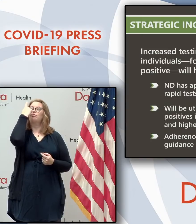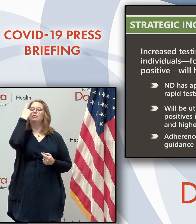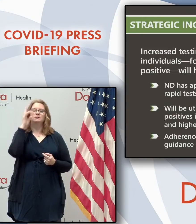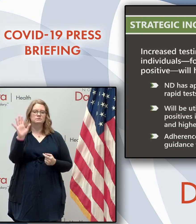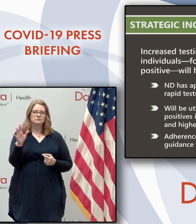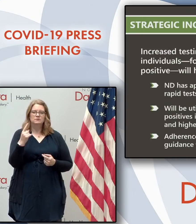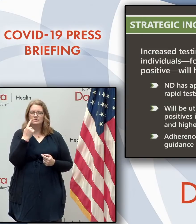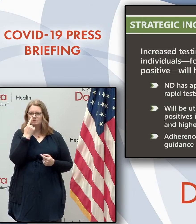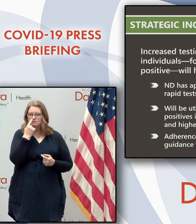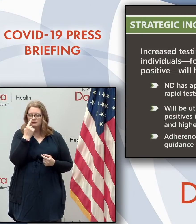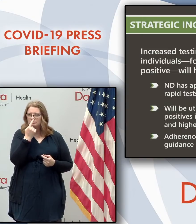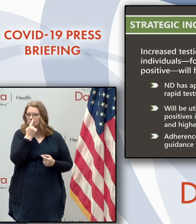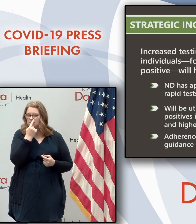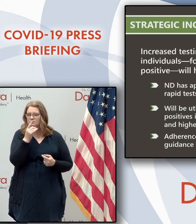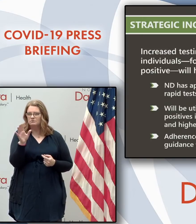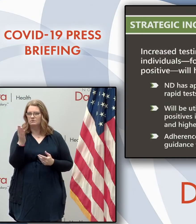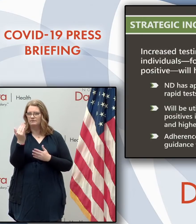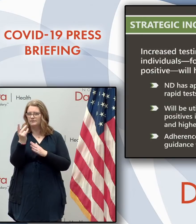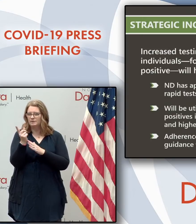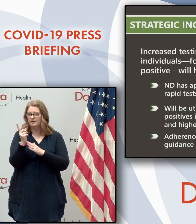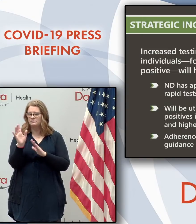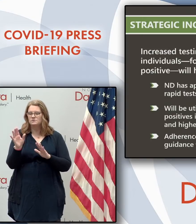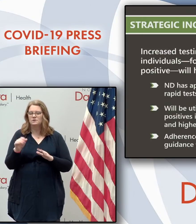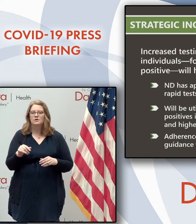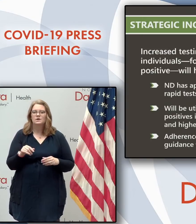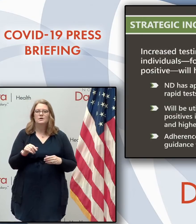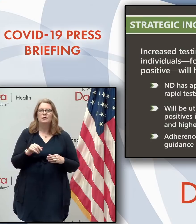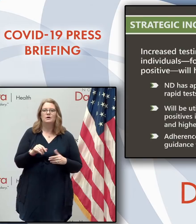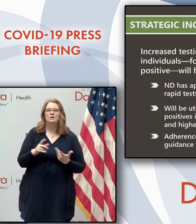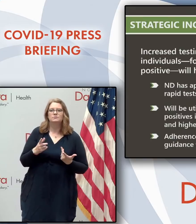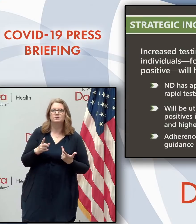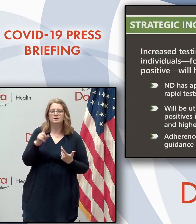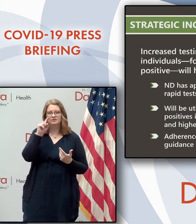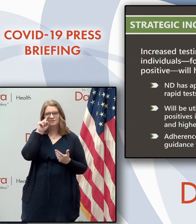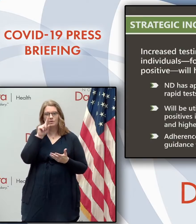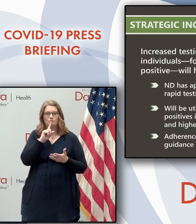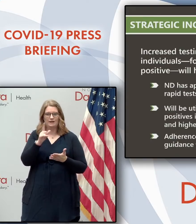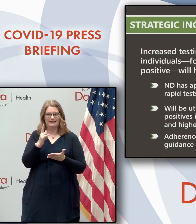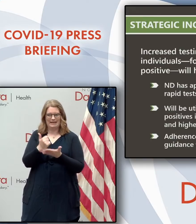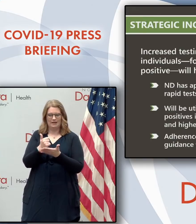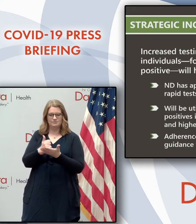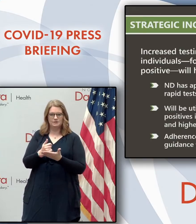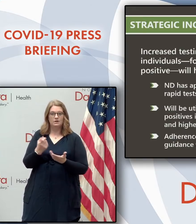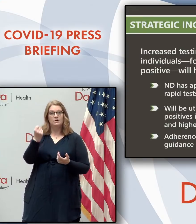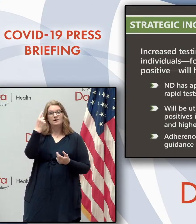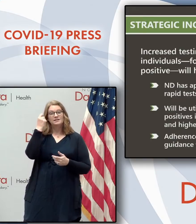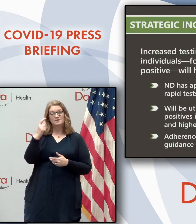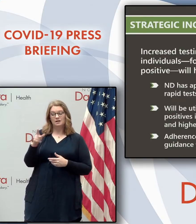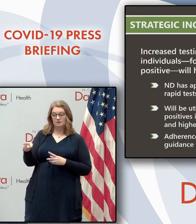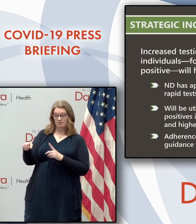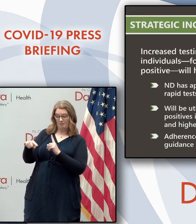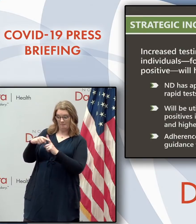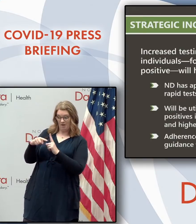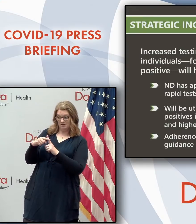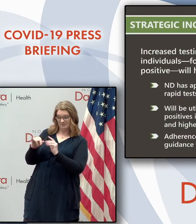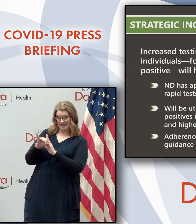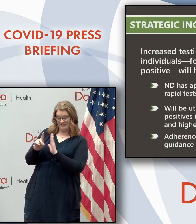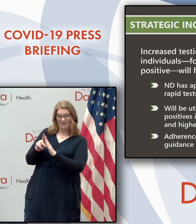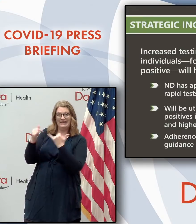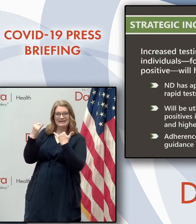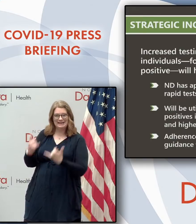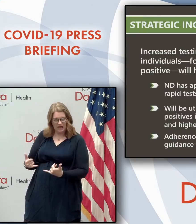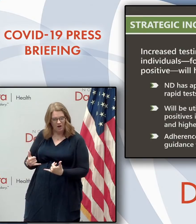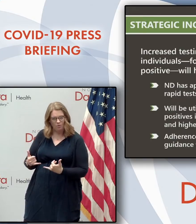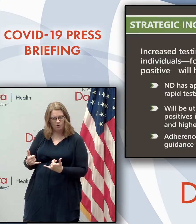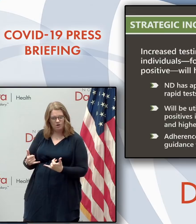in 15 minutes. This helps us take some slack out of the system, because if you identify someone who's a positive right now, then they